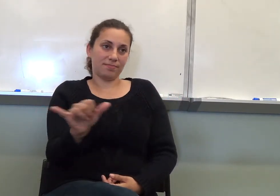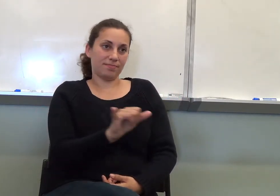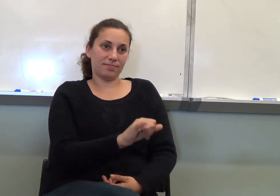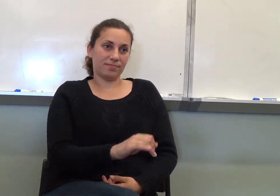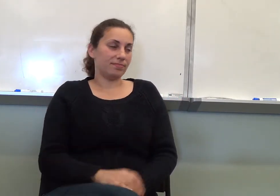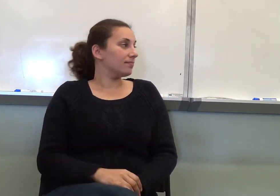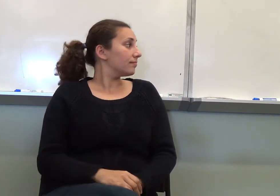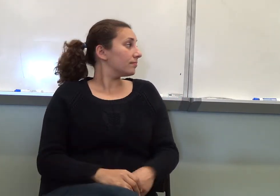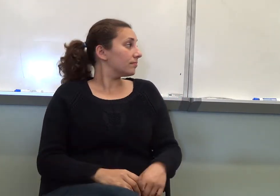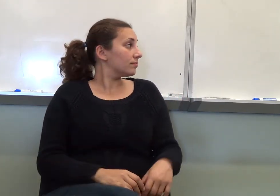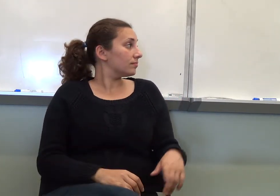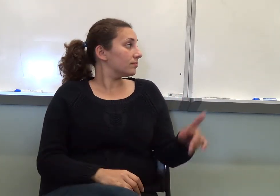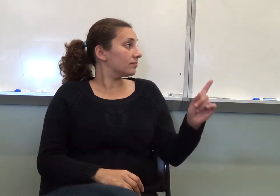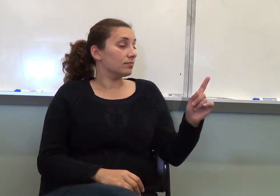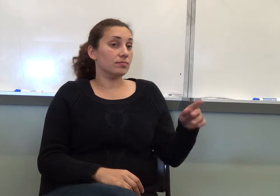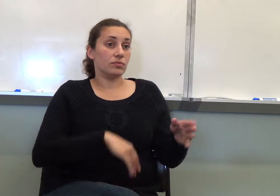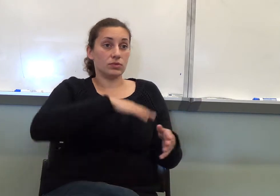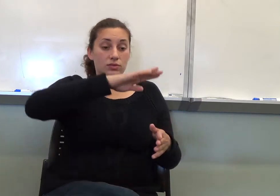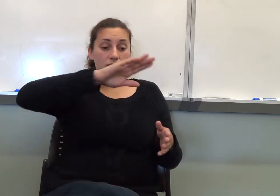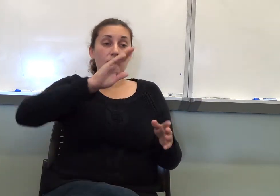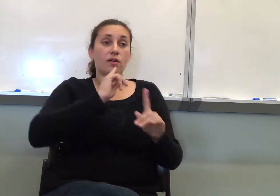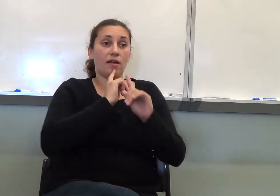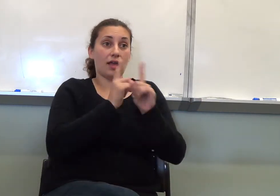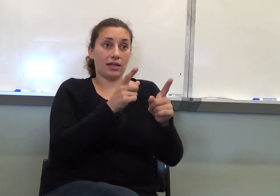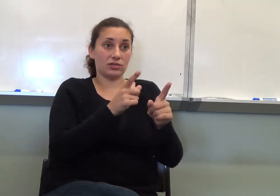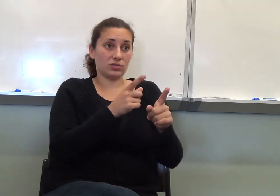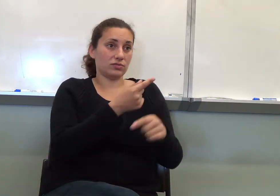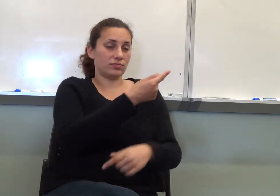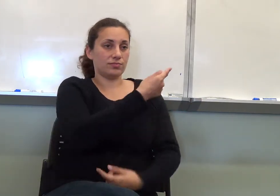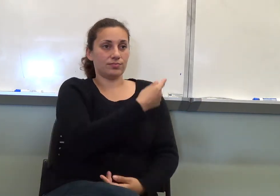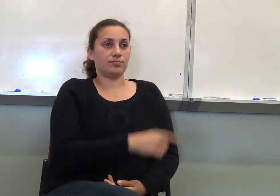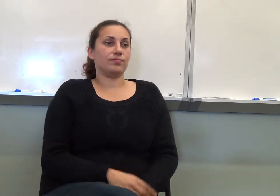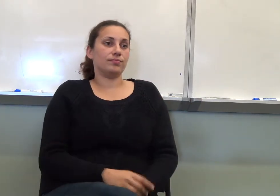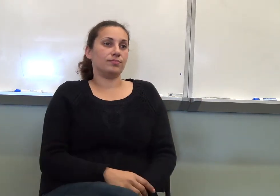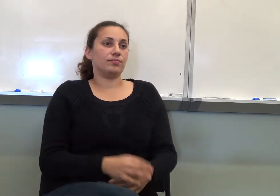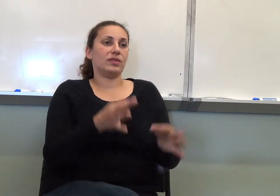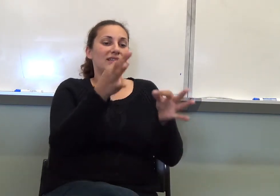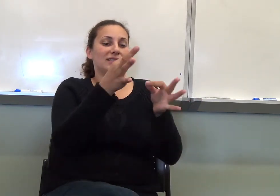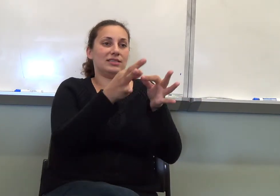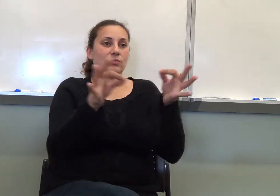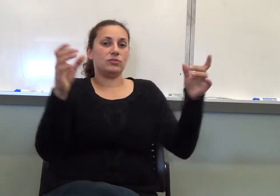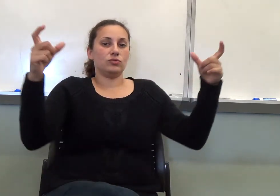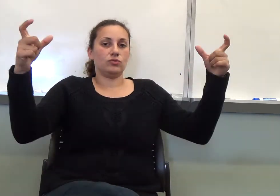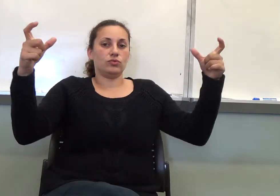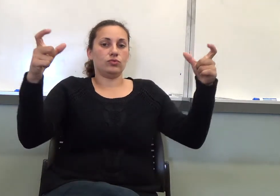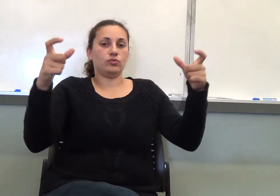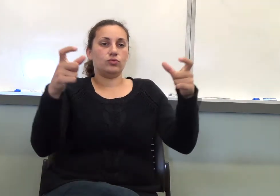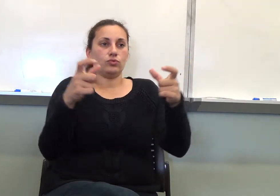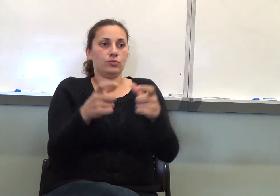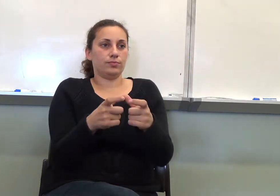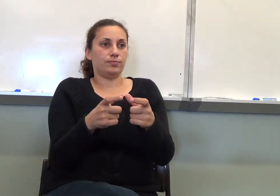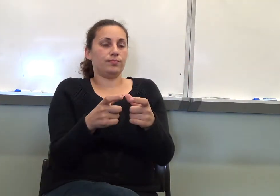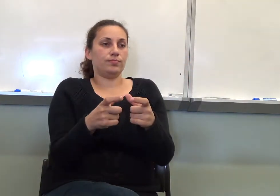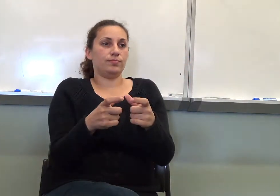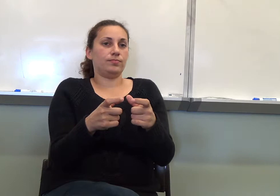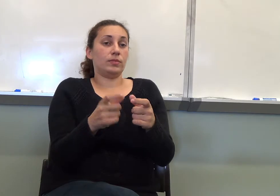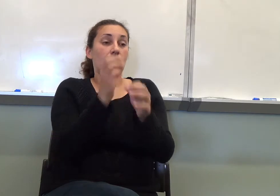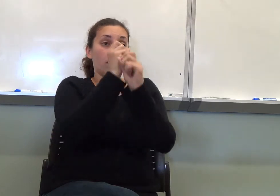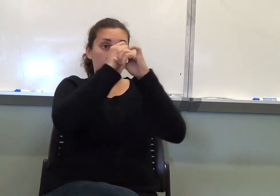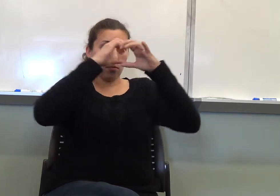stuff is that. That's the simplified version of that. Now just imagine that we're going into equations, which